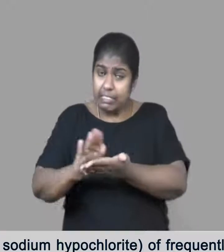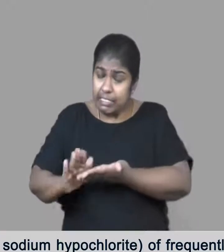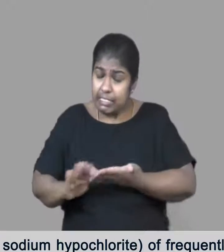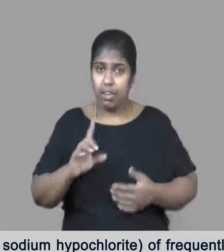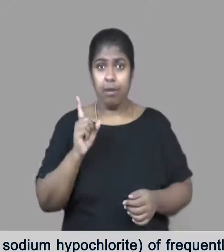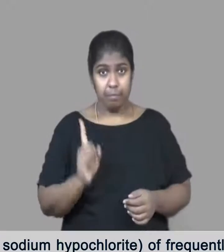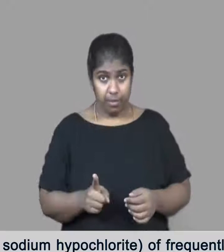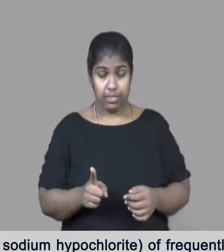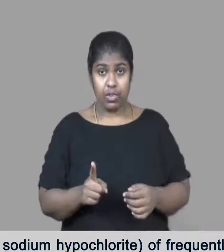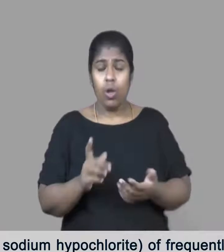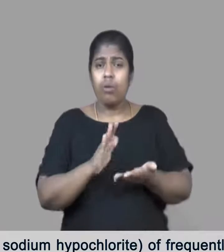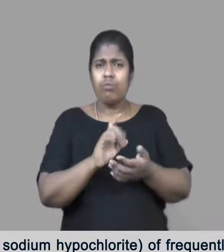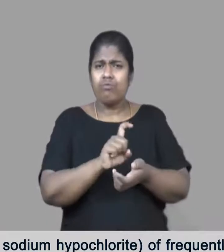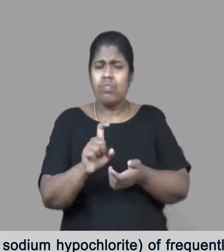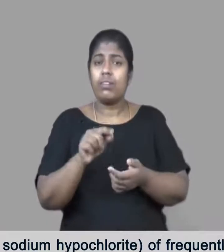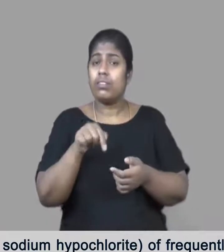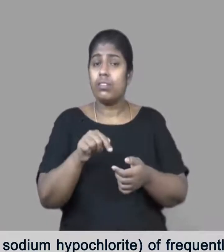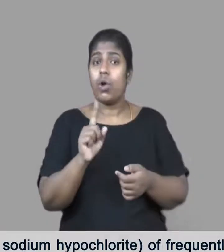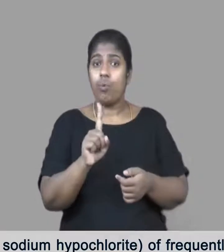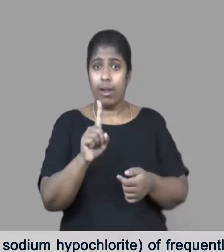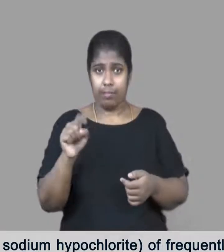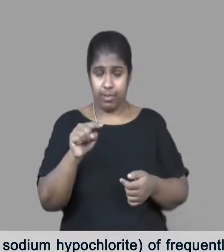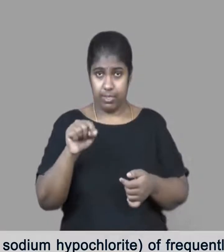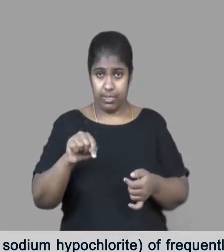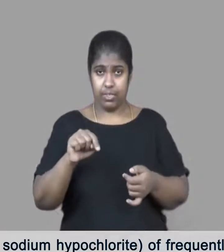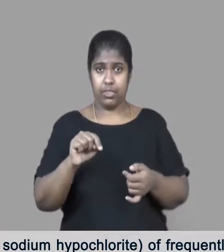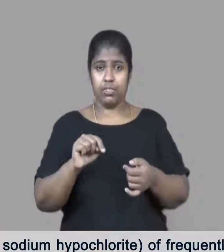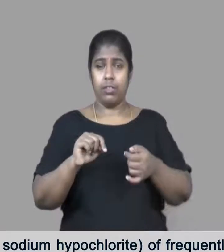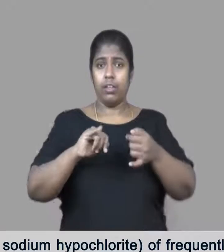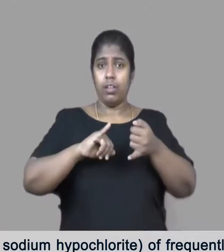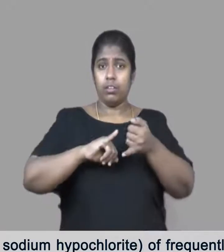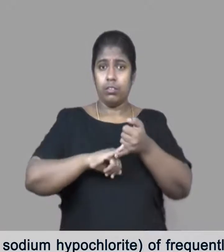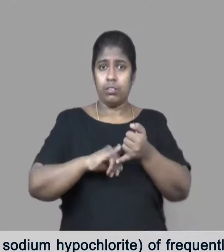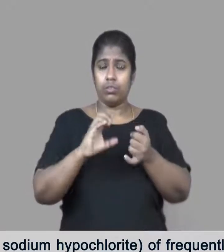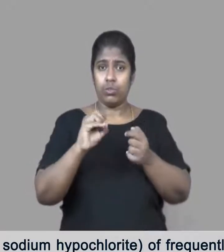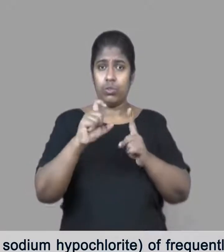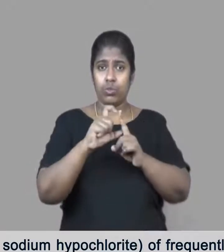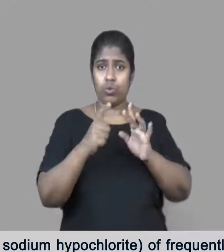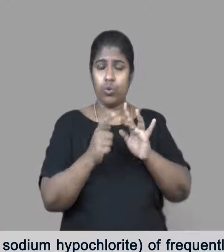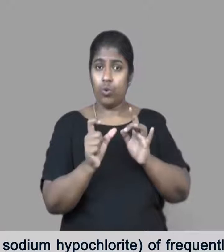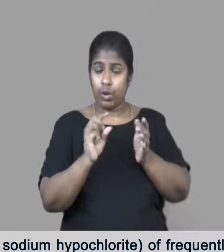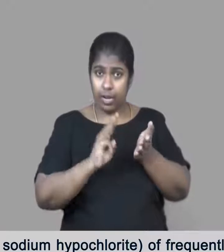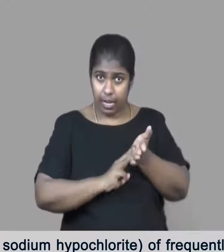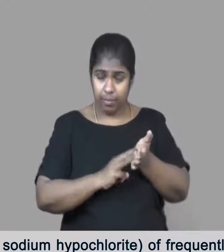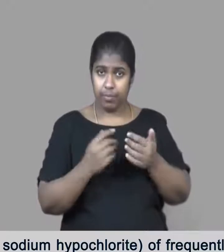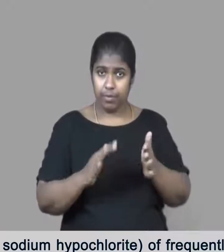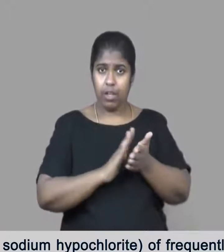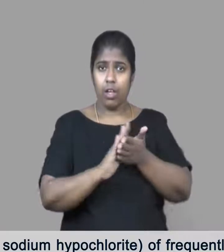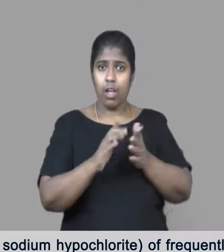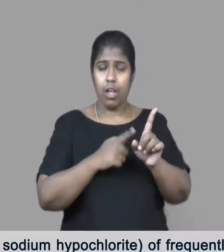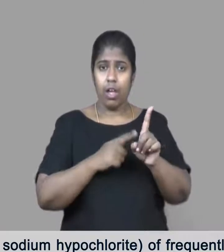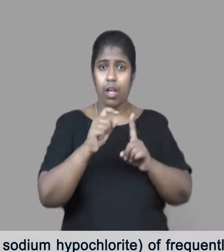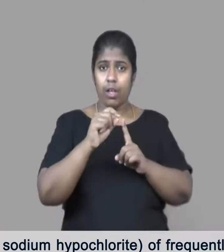fixtures, etc., to be done in the office premises and in